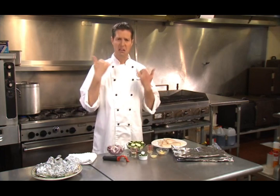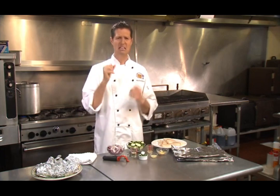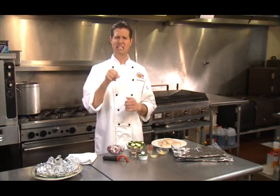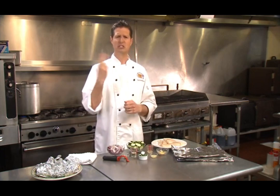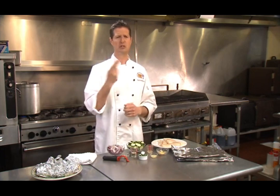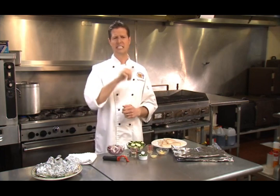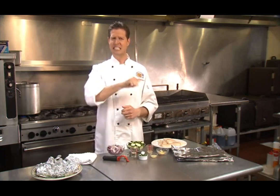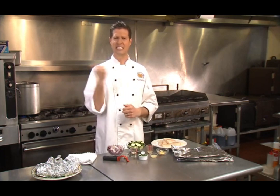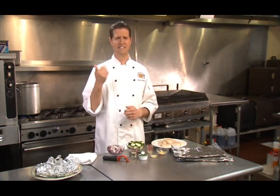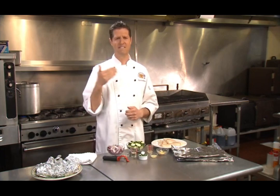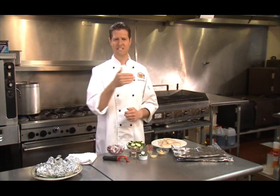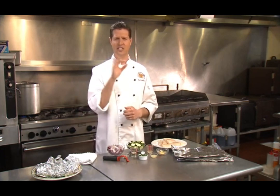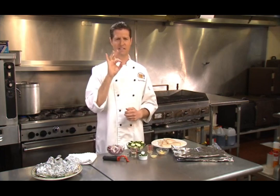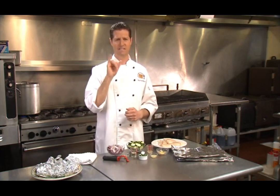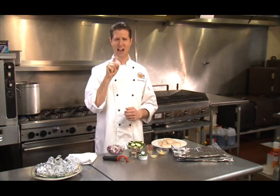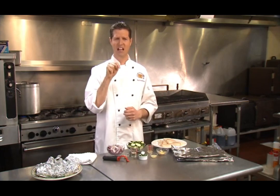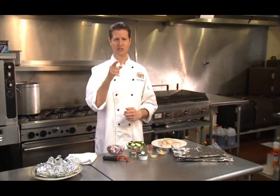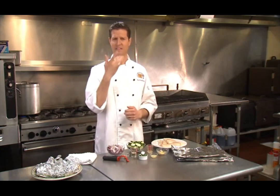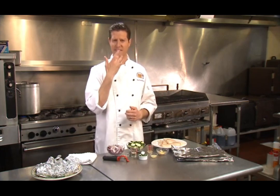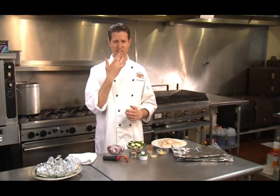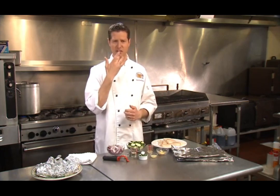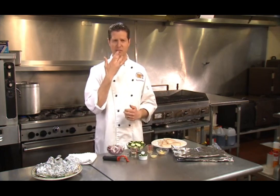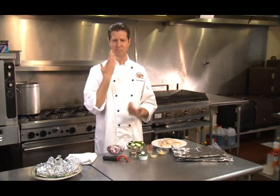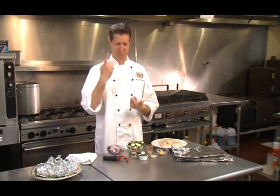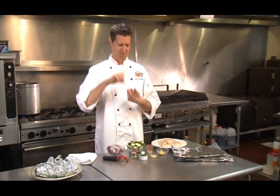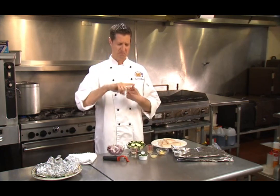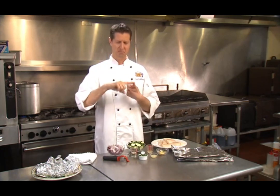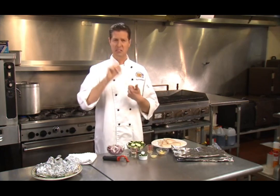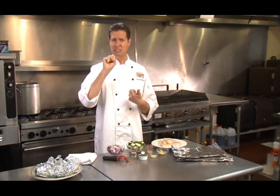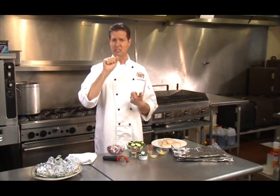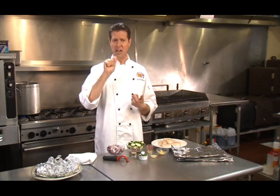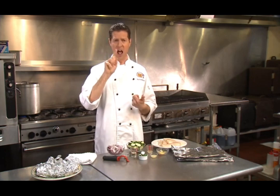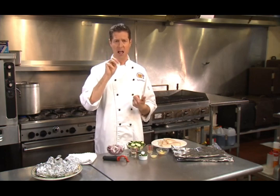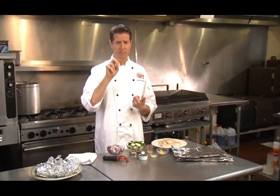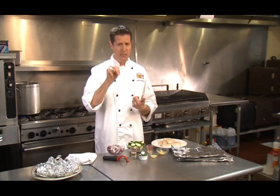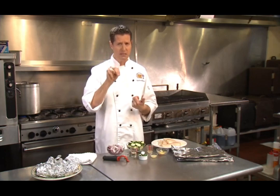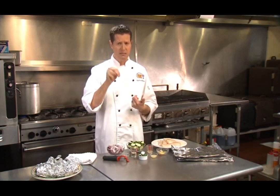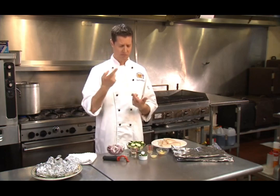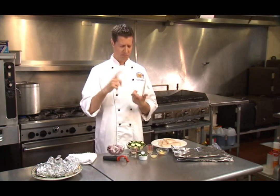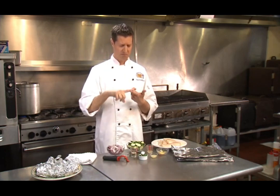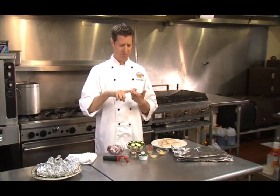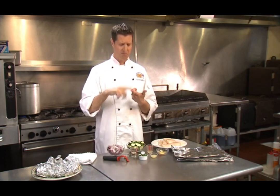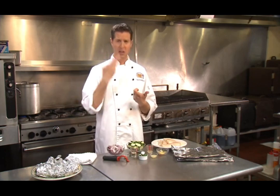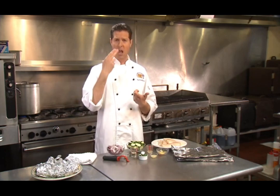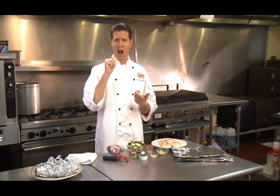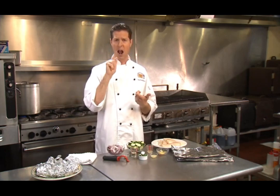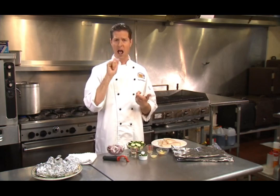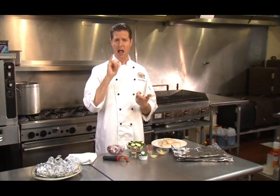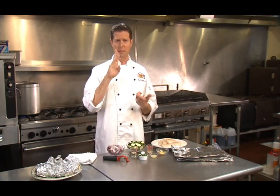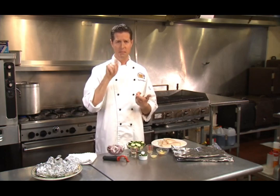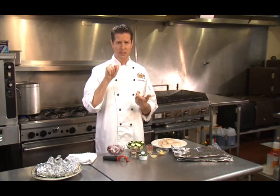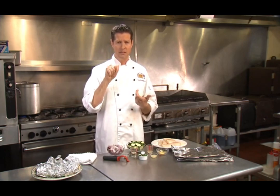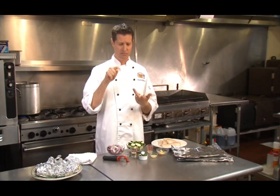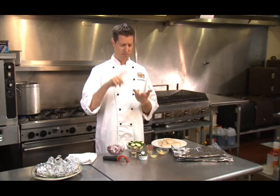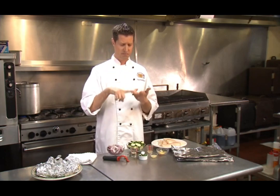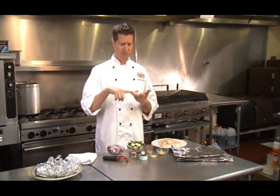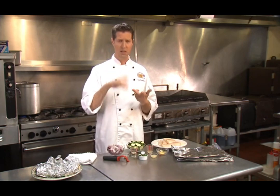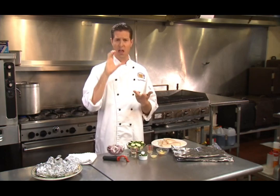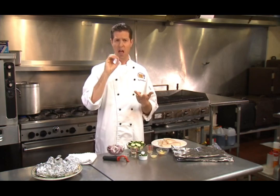You can use any fish fillets you prefer. Salmon, halibut,